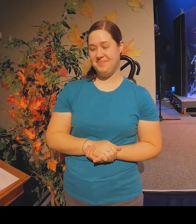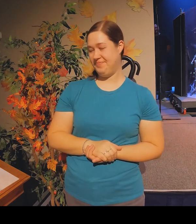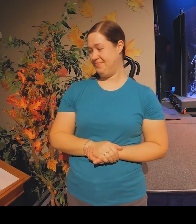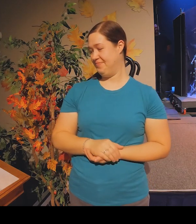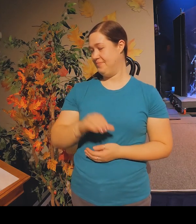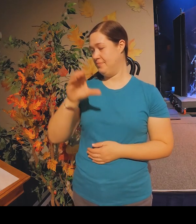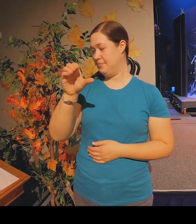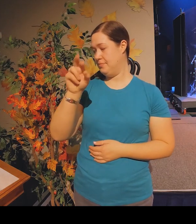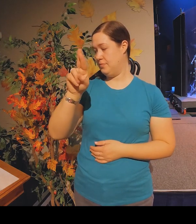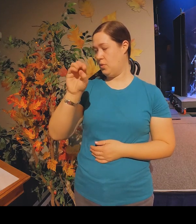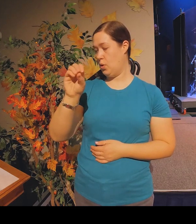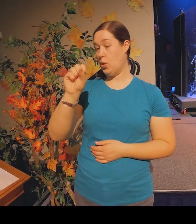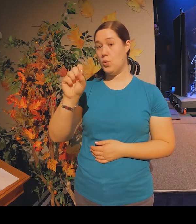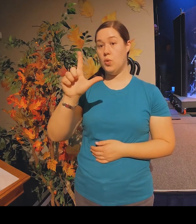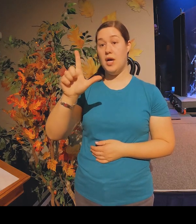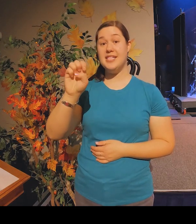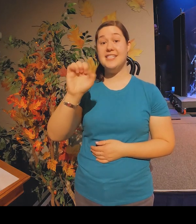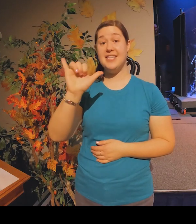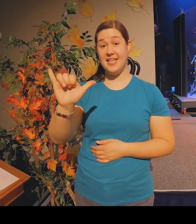Crosley McIntyre.